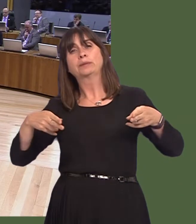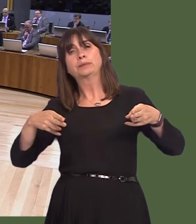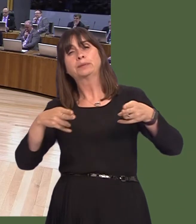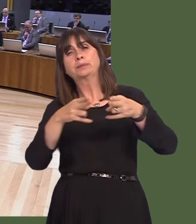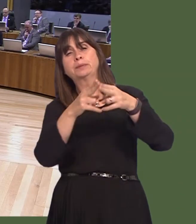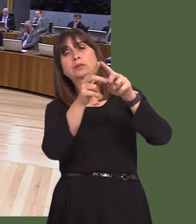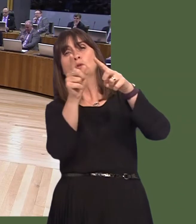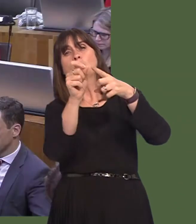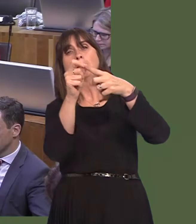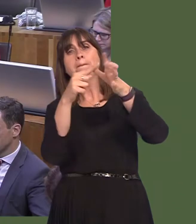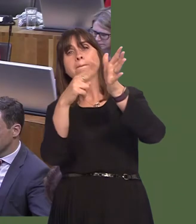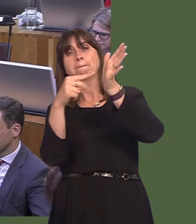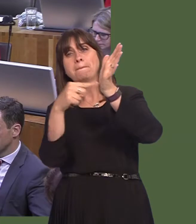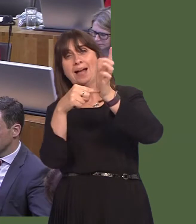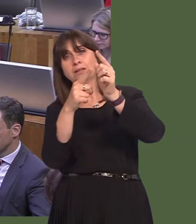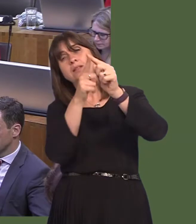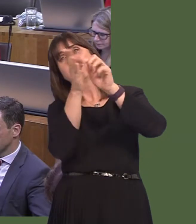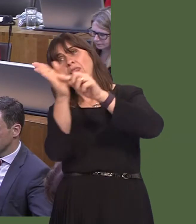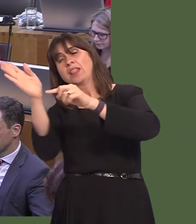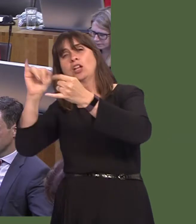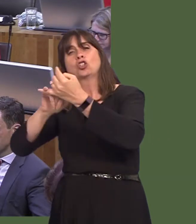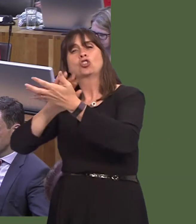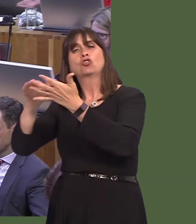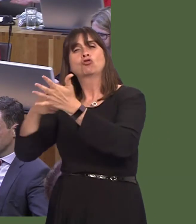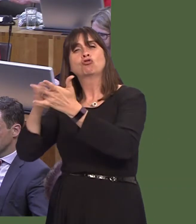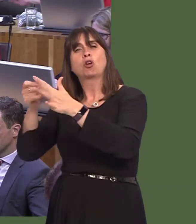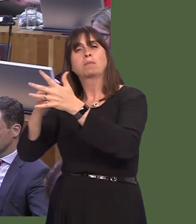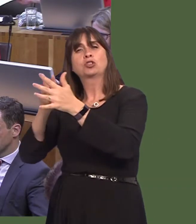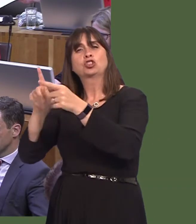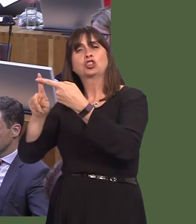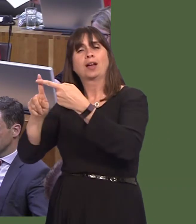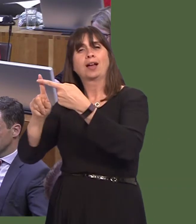through Pant into Shropshire and beyond. And it can be difficult to